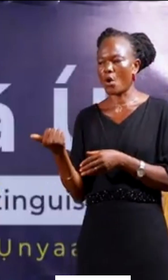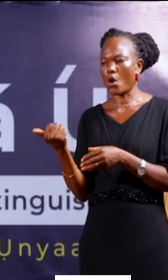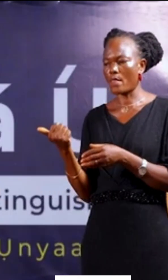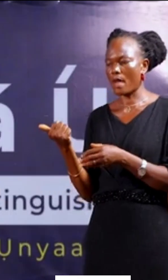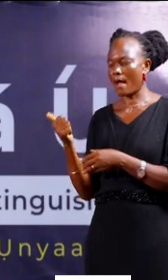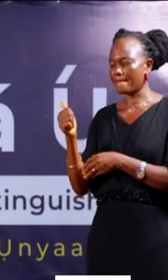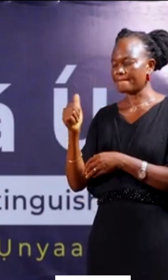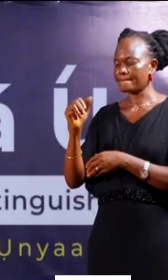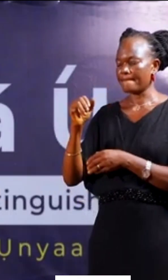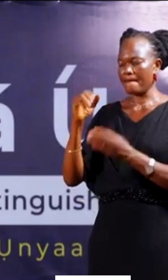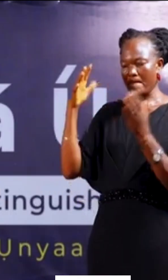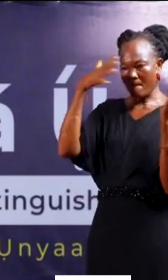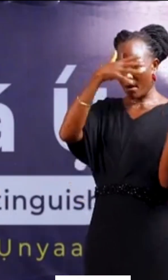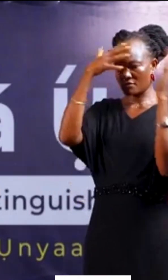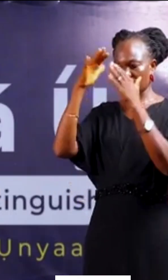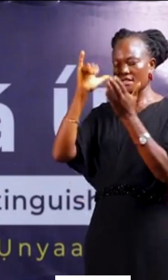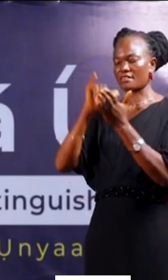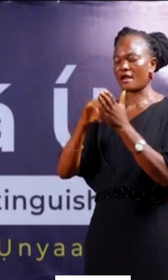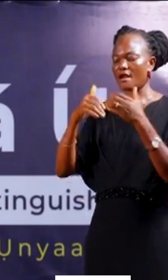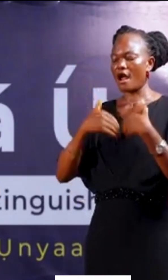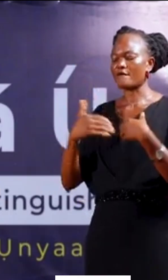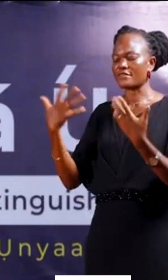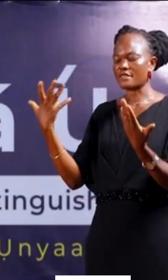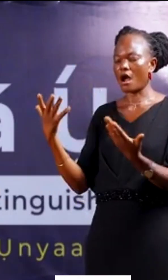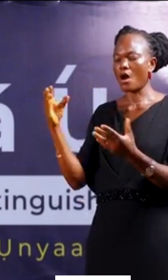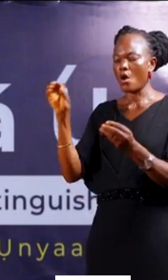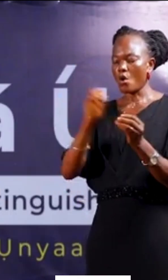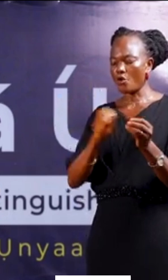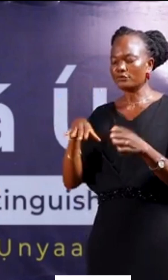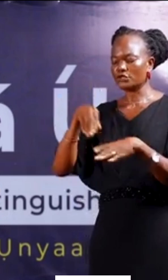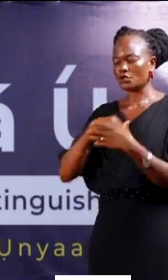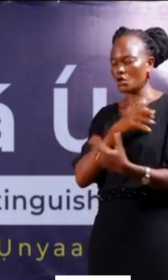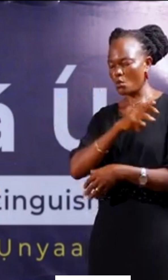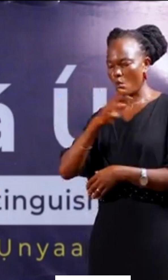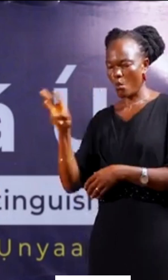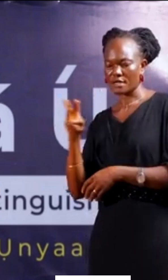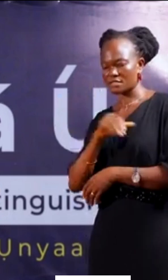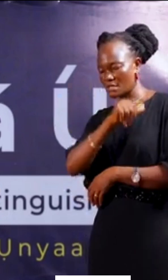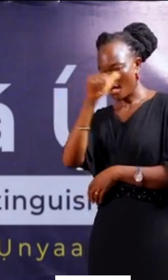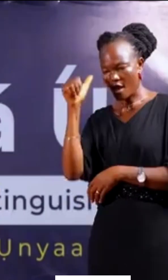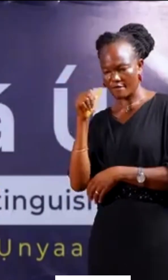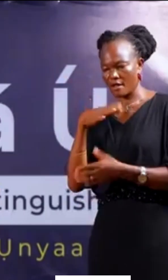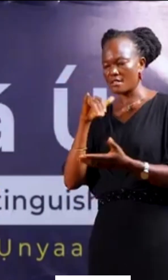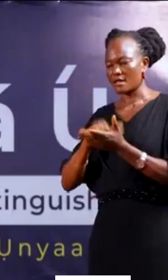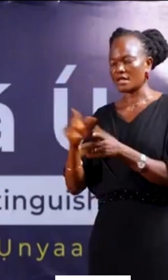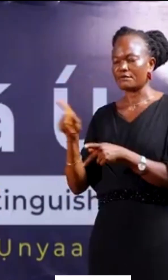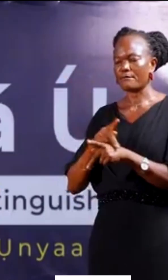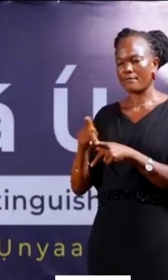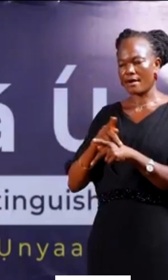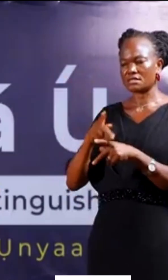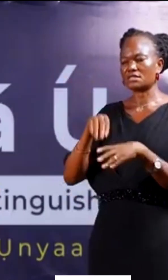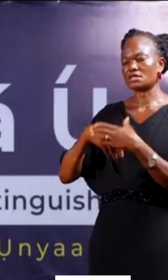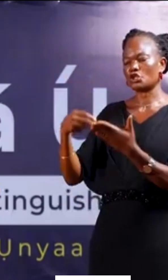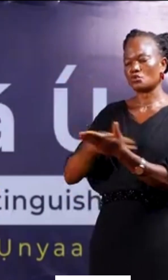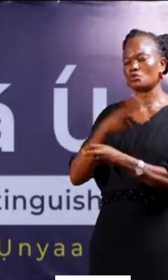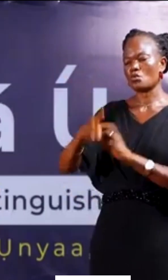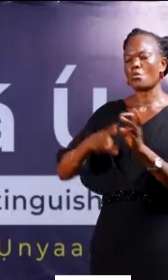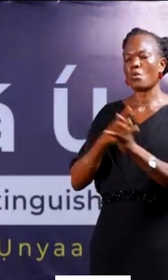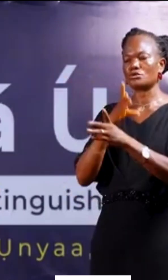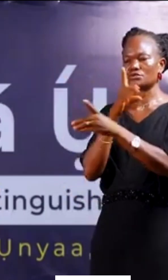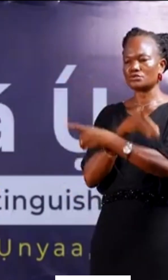masquerade festivals that have their origin in West Africa that are still practiced in the New World